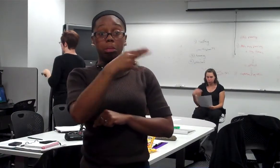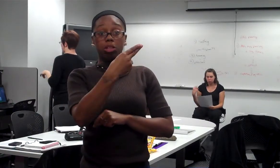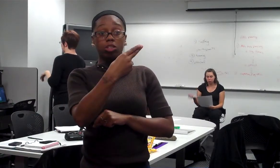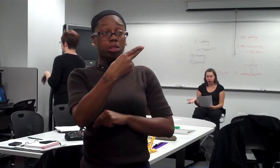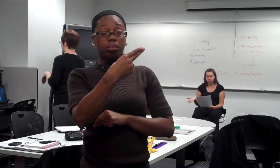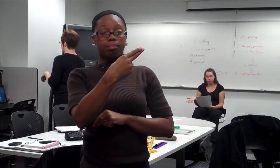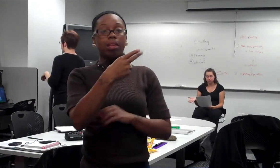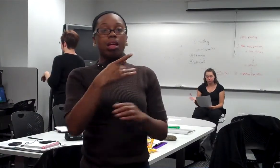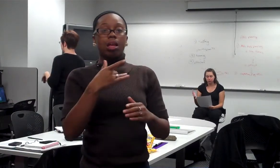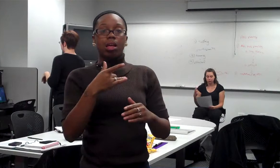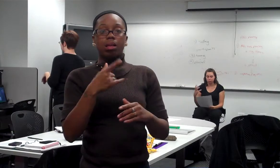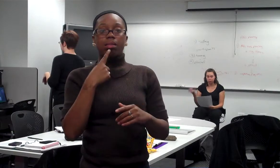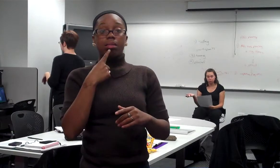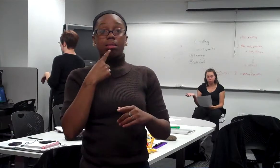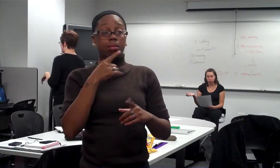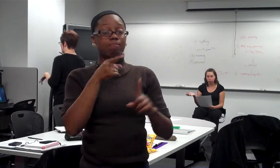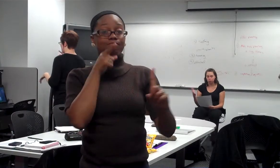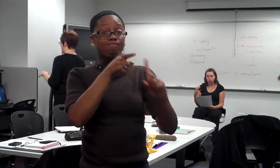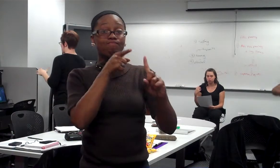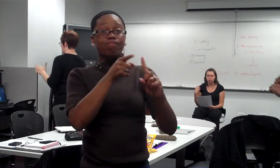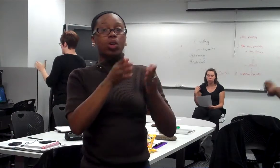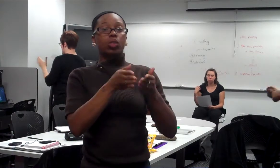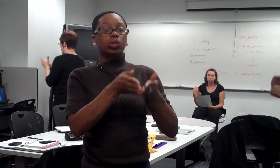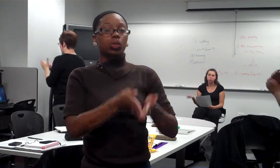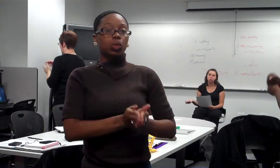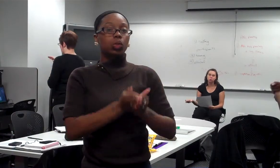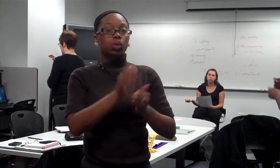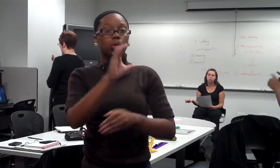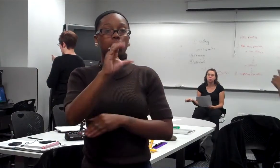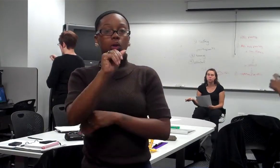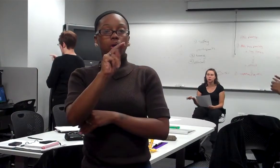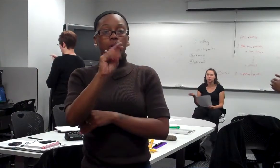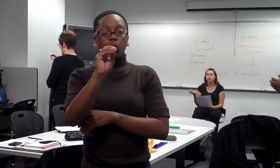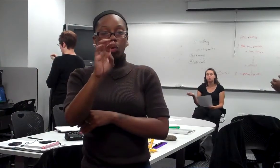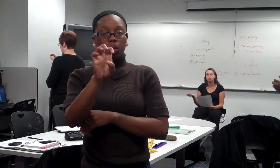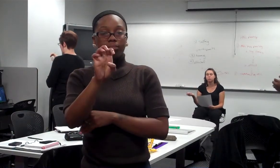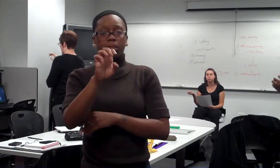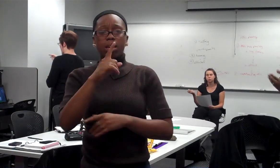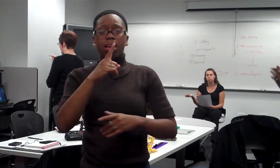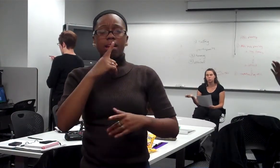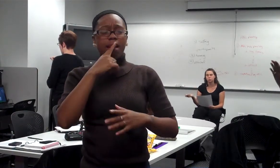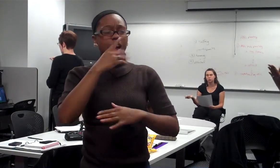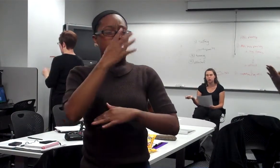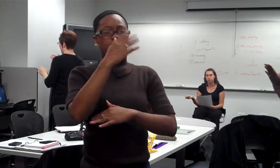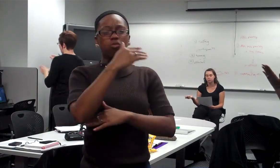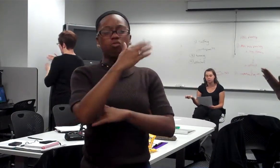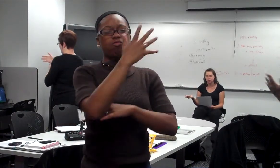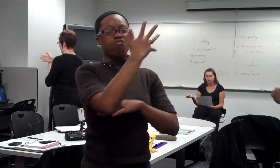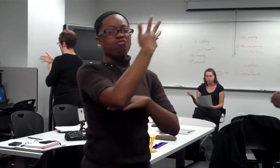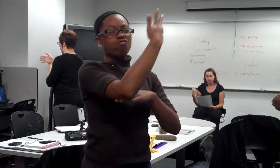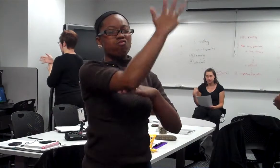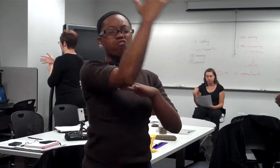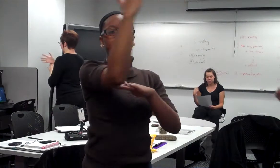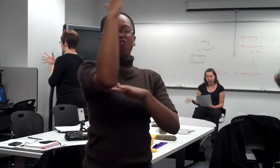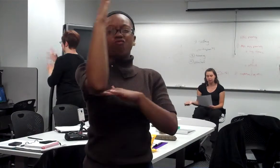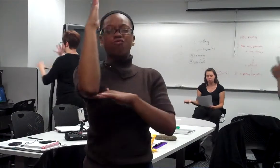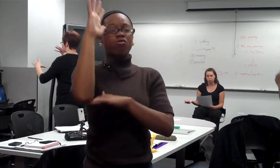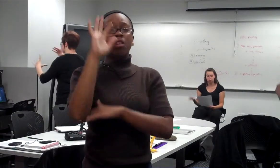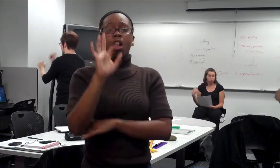When we arrived, it was like really beautiful, and there was lots of tall fir trees, and I love fir trees because that is what